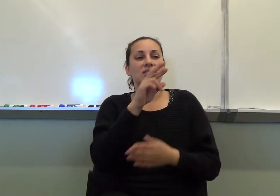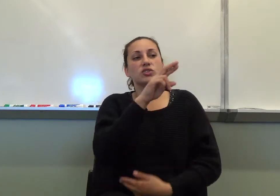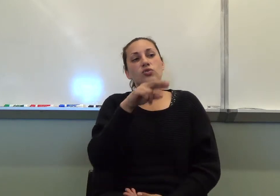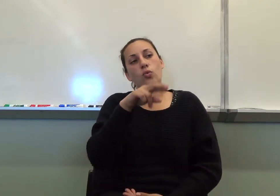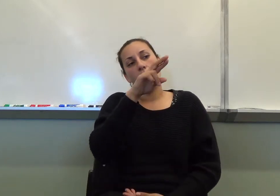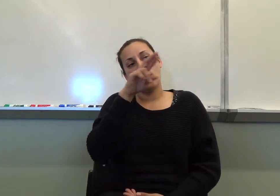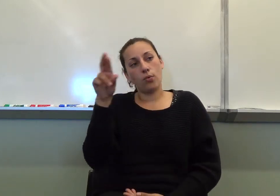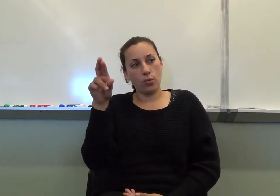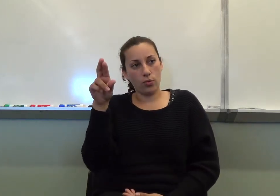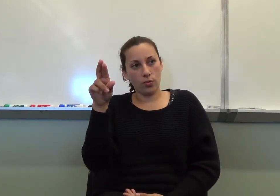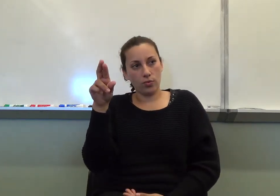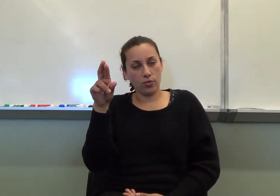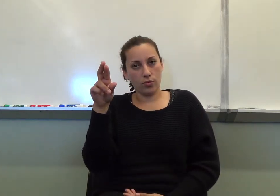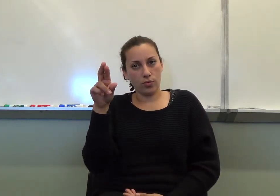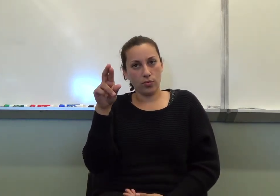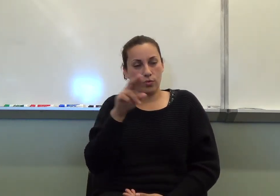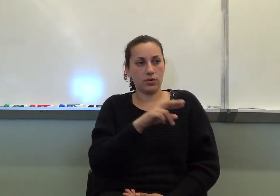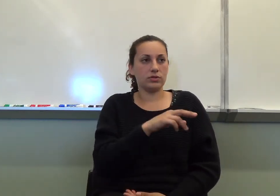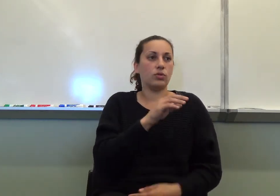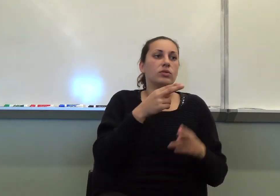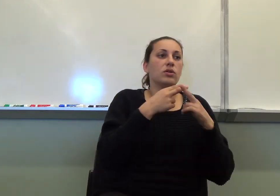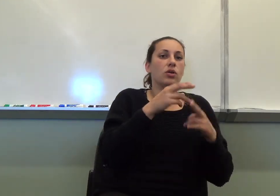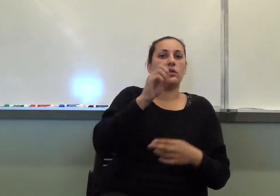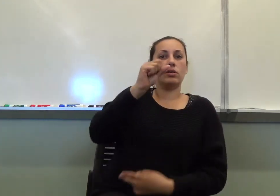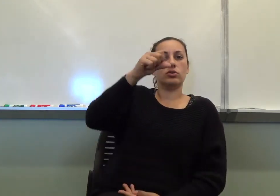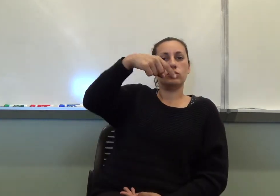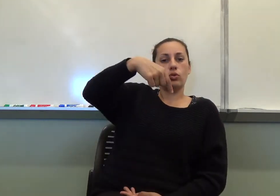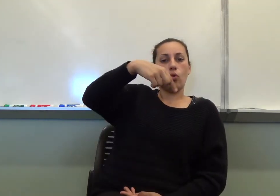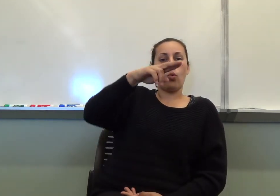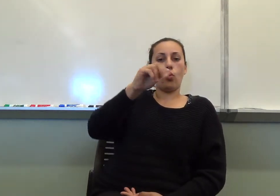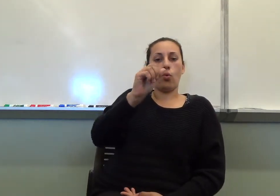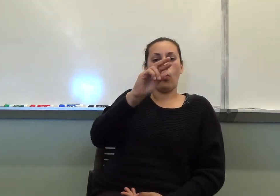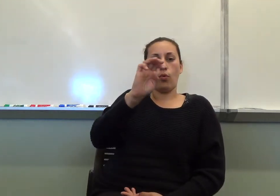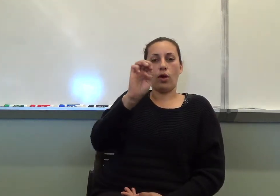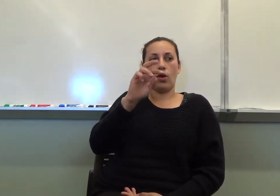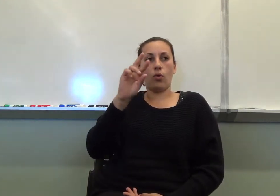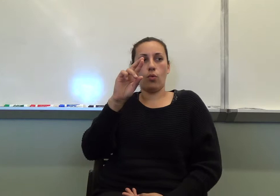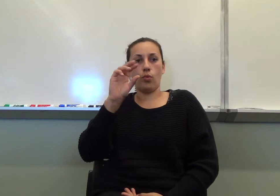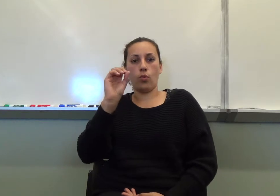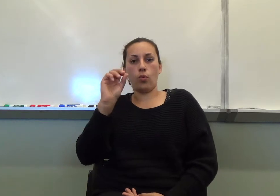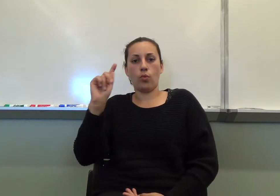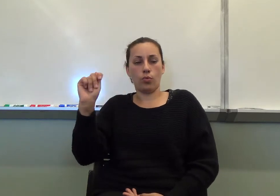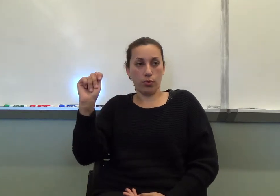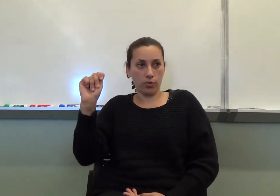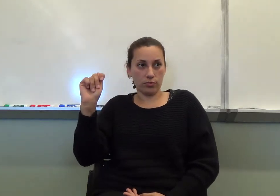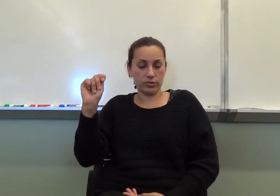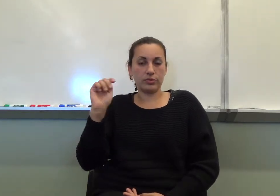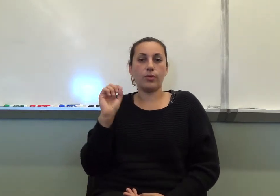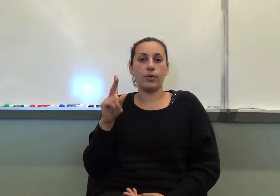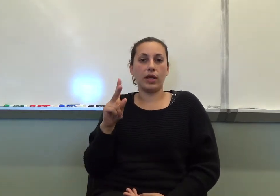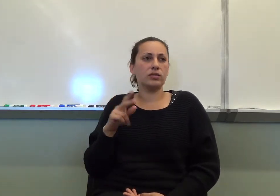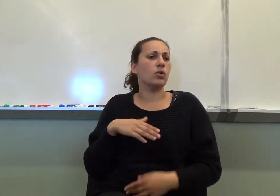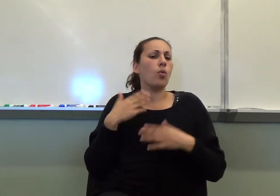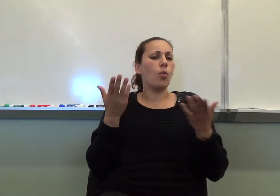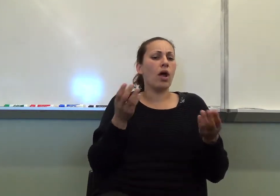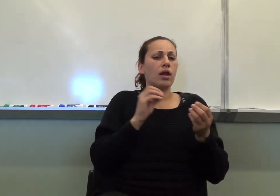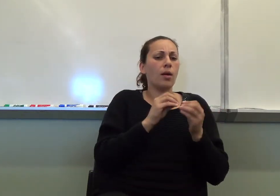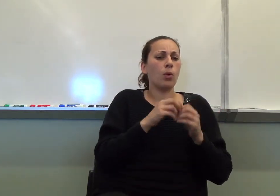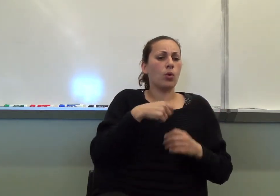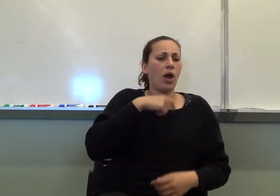of 9, what does it mean? It means I'm looking for the number which I would have to square in order to get 9. Well, of course, that just goes back this